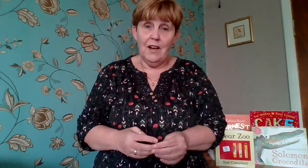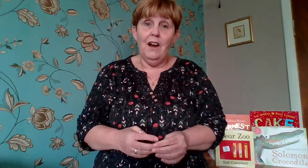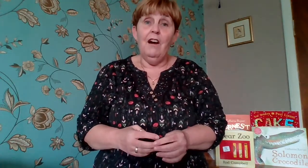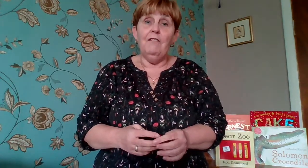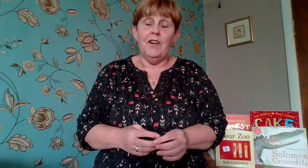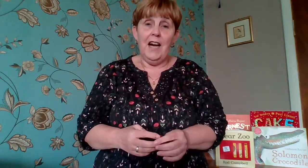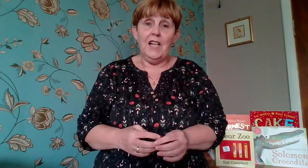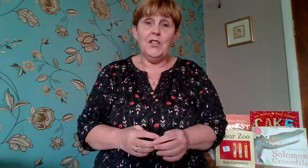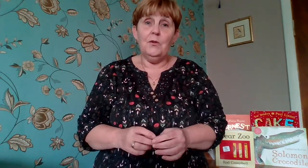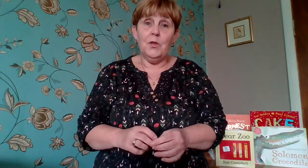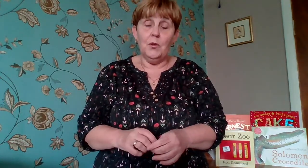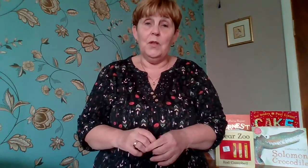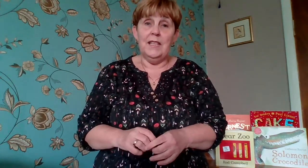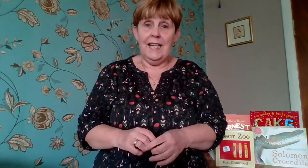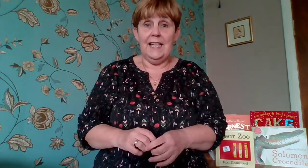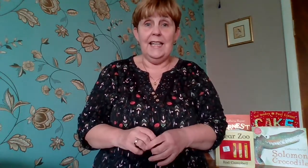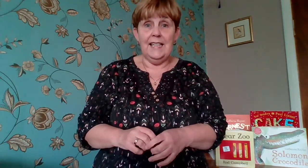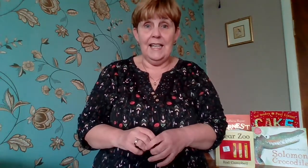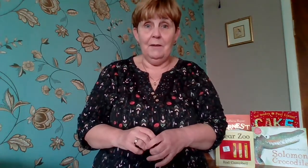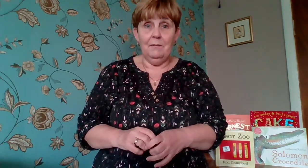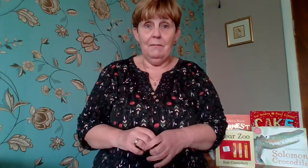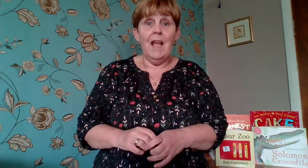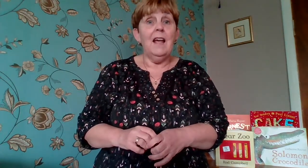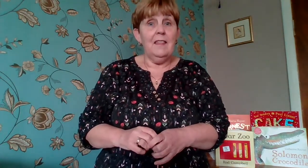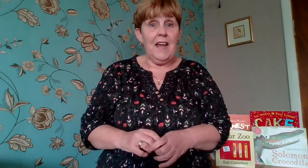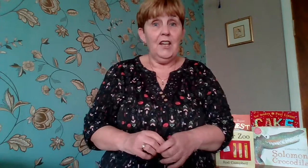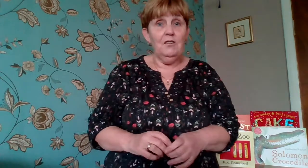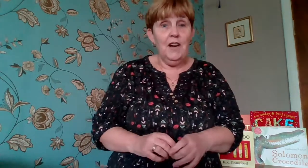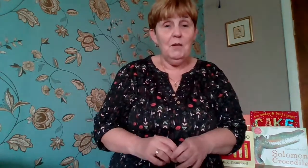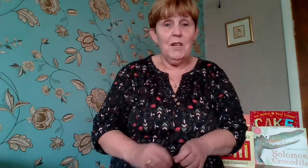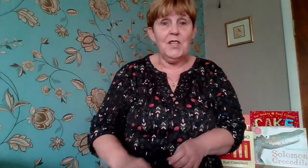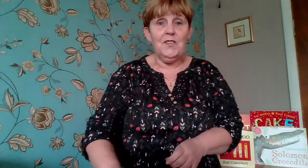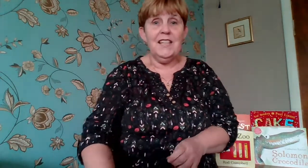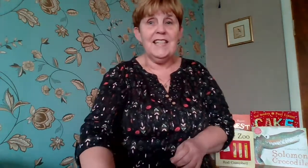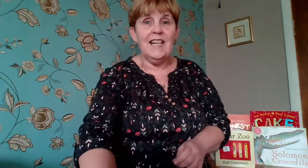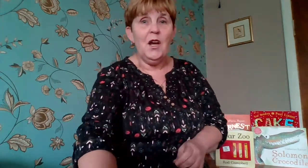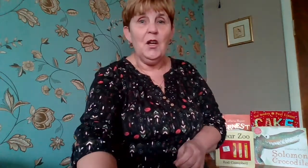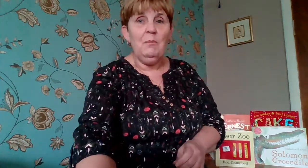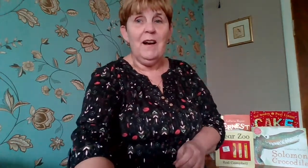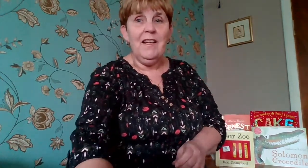for National Storytelling Day. Thank you very much for listening. Goodbye.